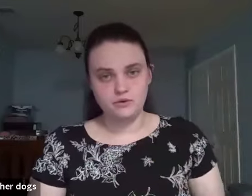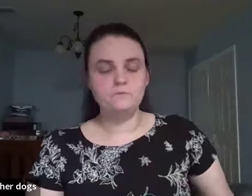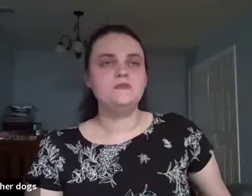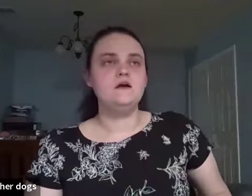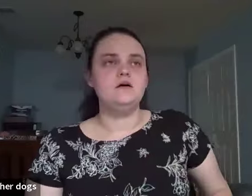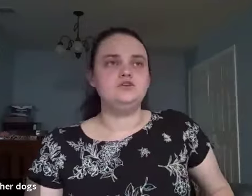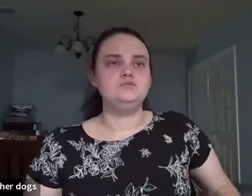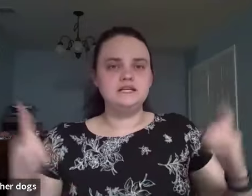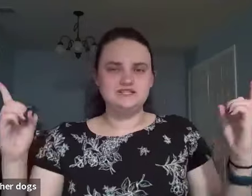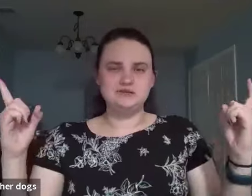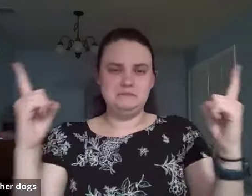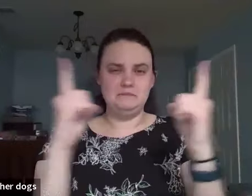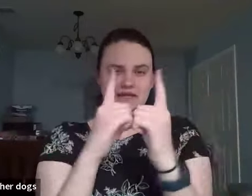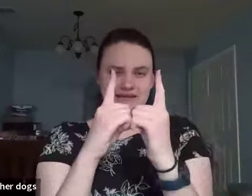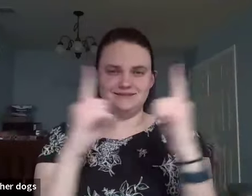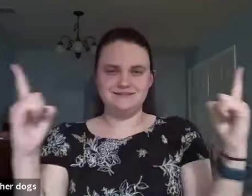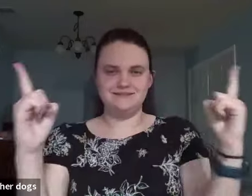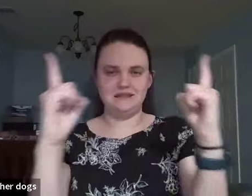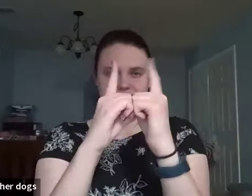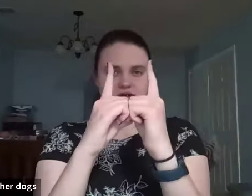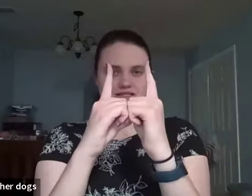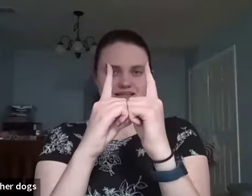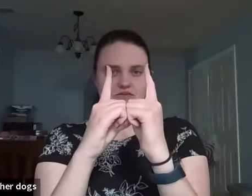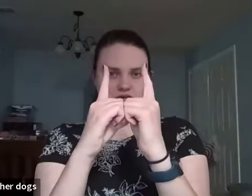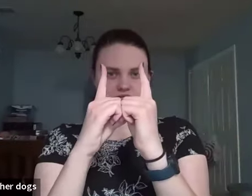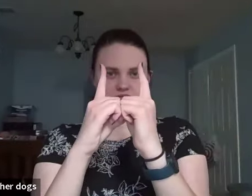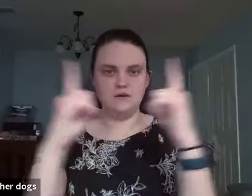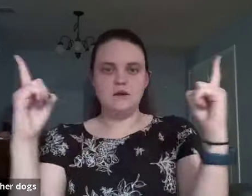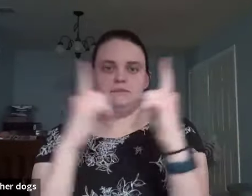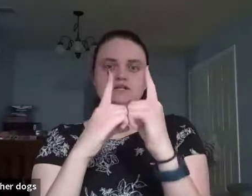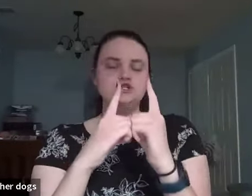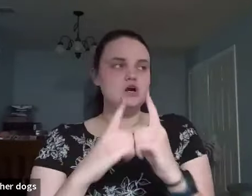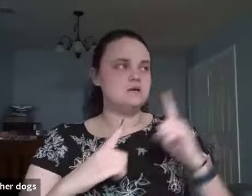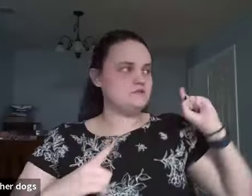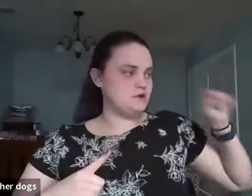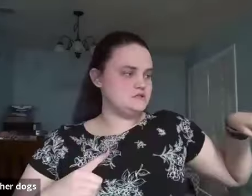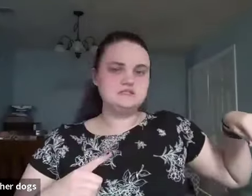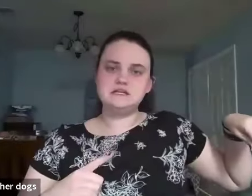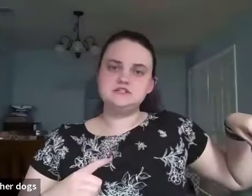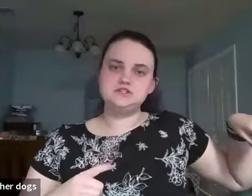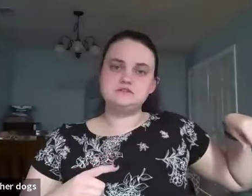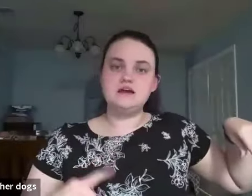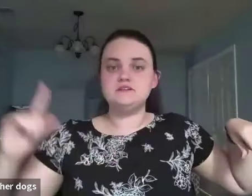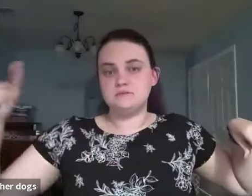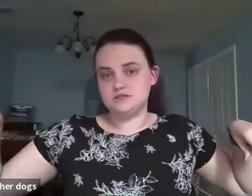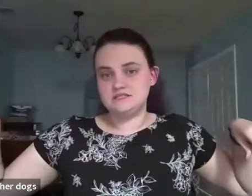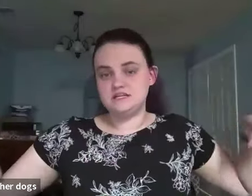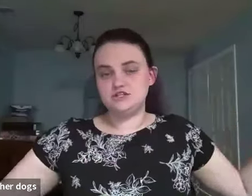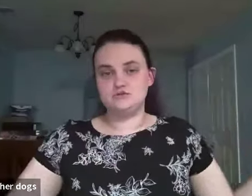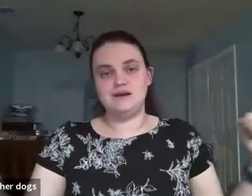example, you want to do meet like sideways like this because you're talking about the person standing to your left and the person standing to your